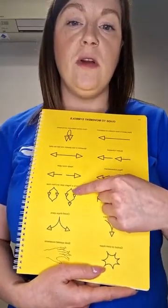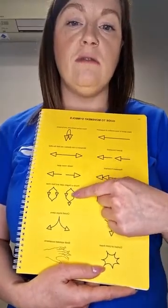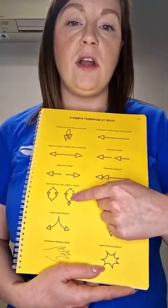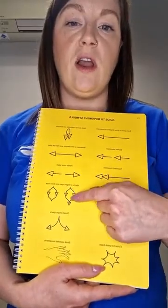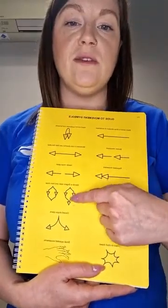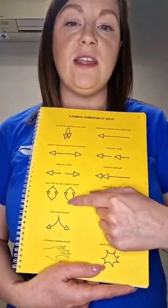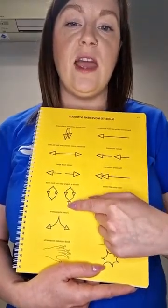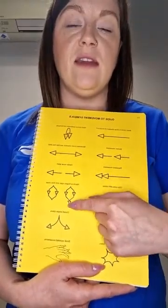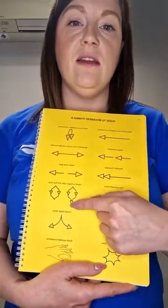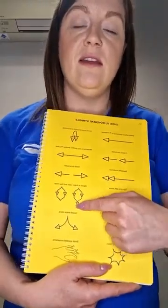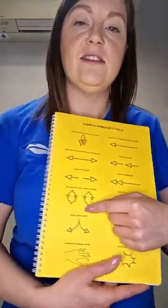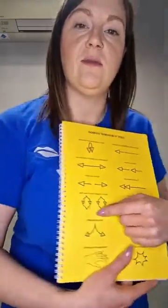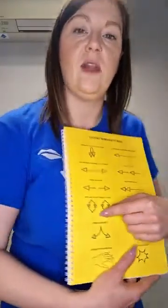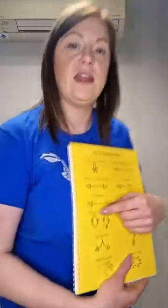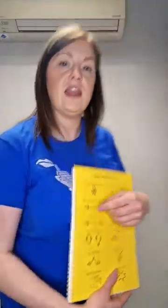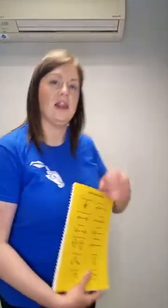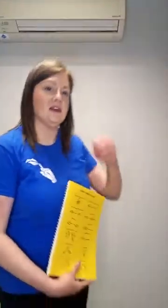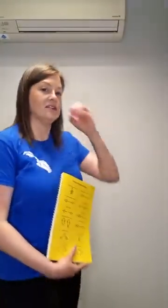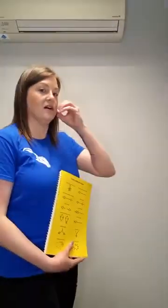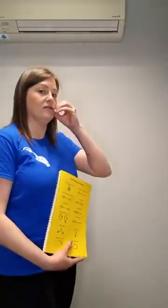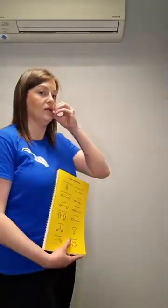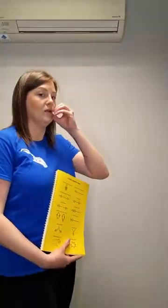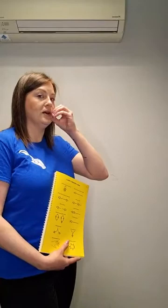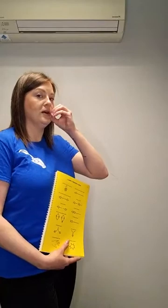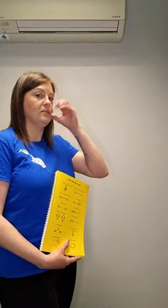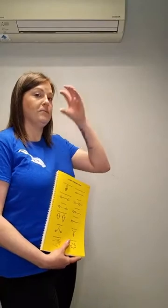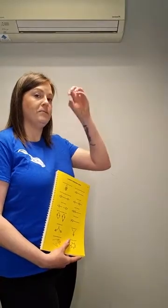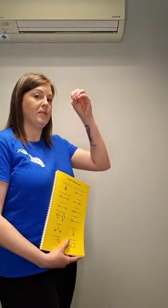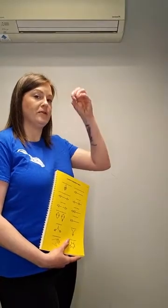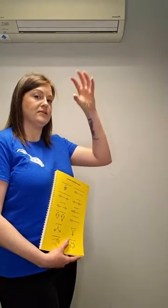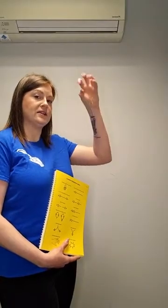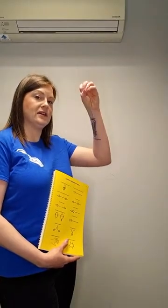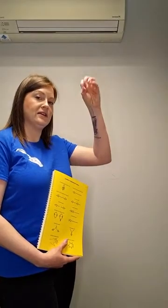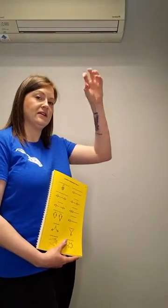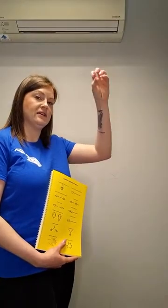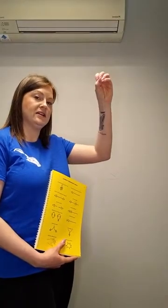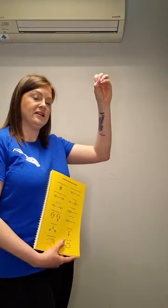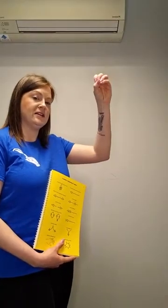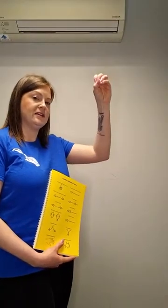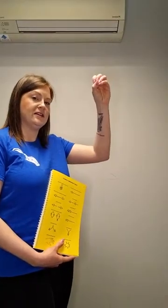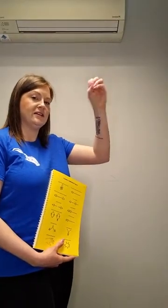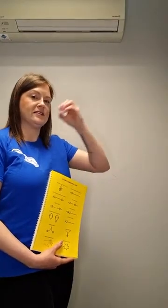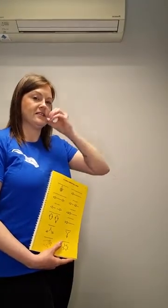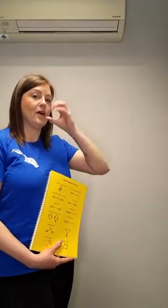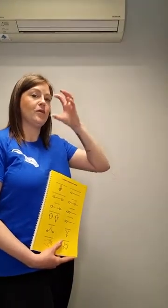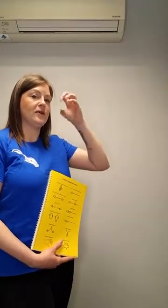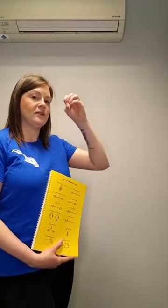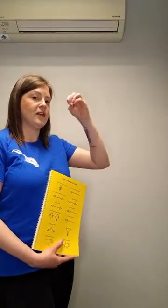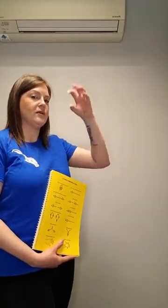open, close again. So like in the sign for bubbles. So it's open,